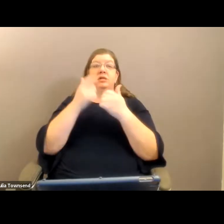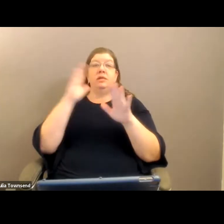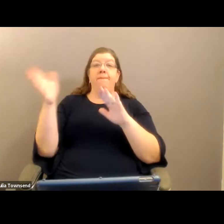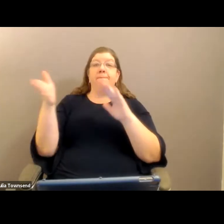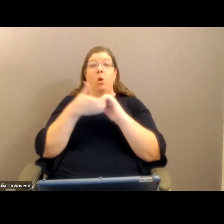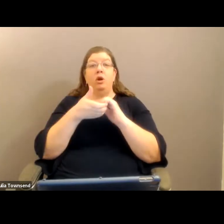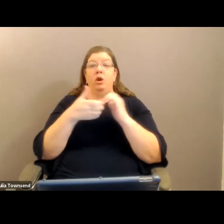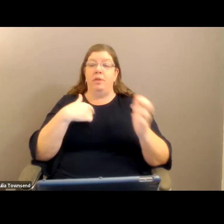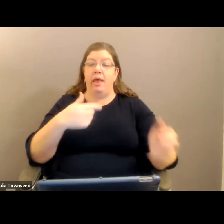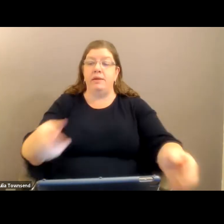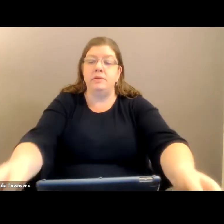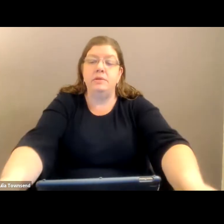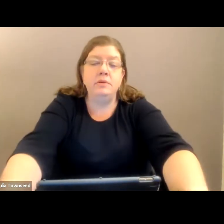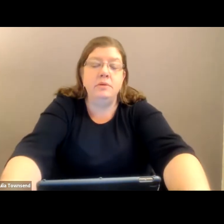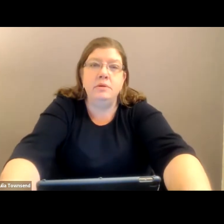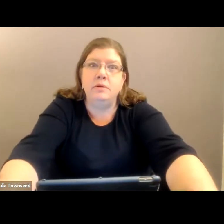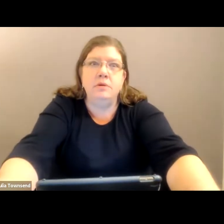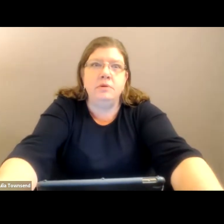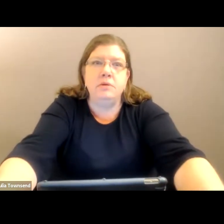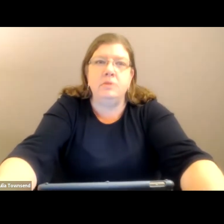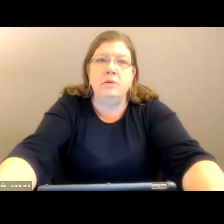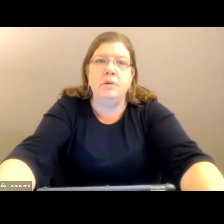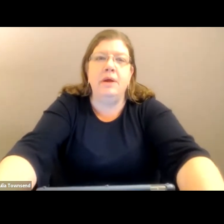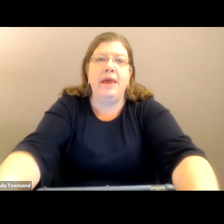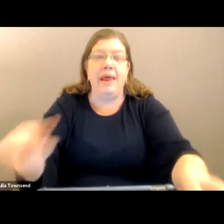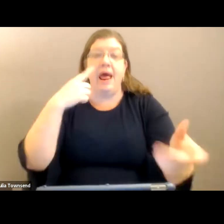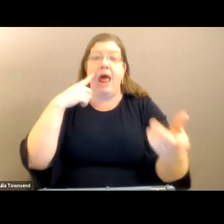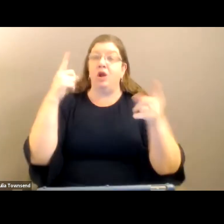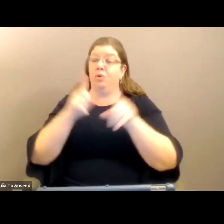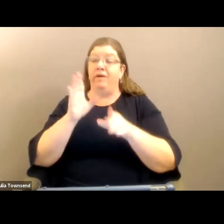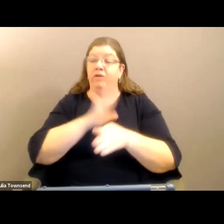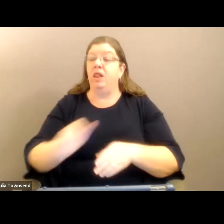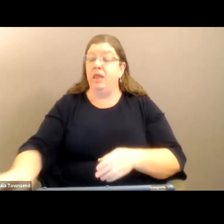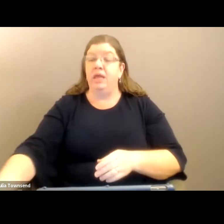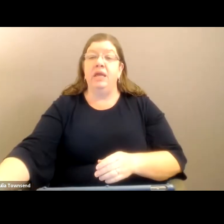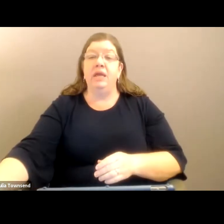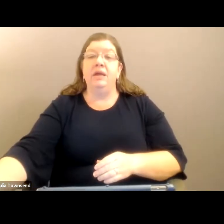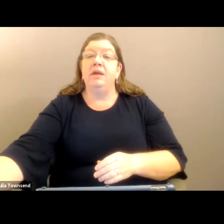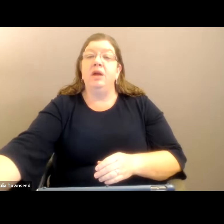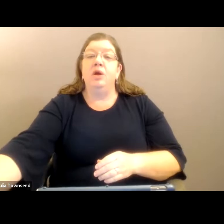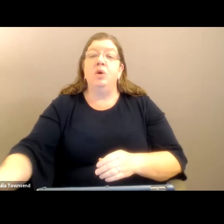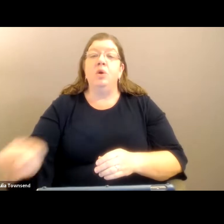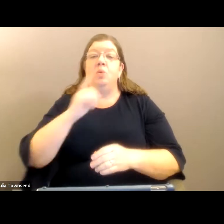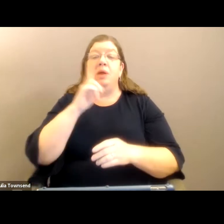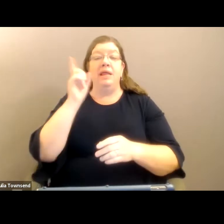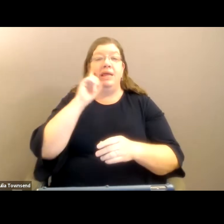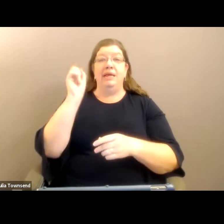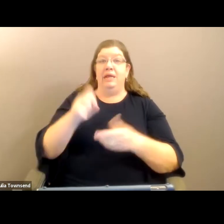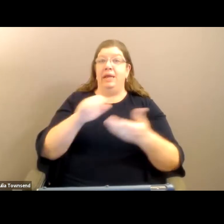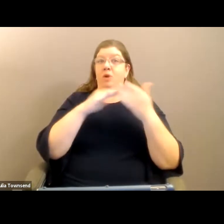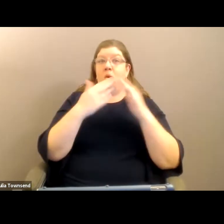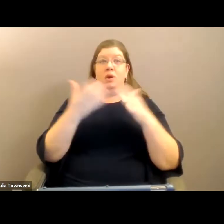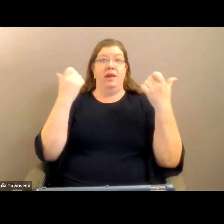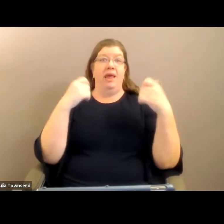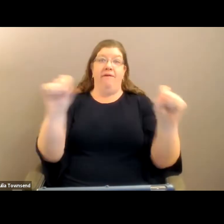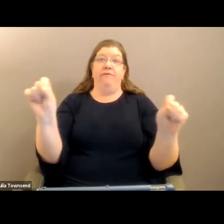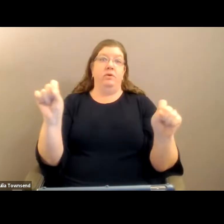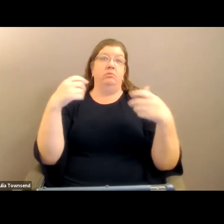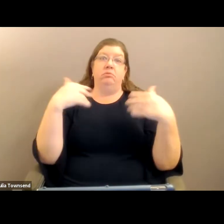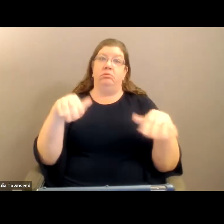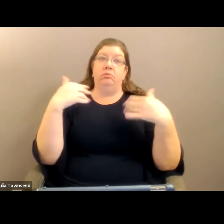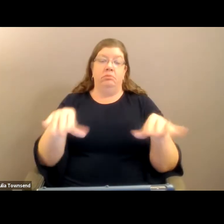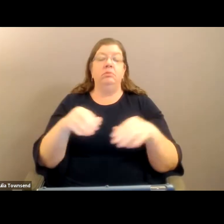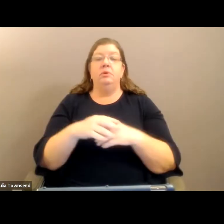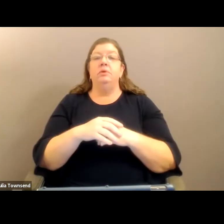us. And I mean, I couldn't agree with you more. This really is a community effort. Right.